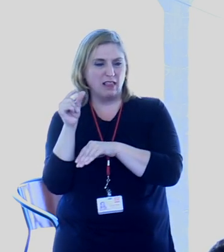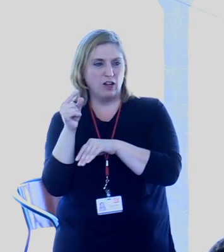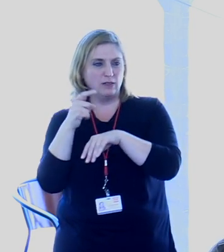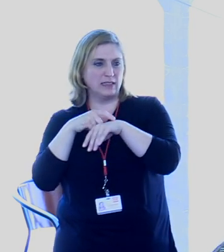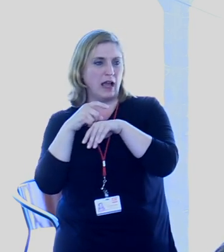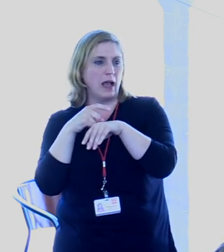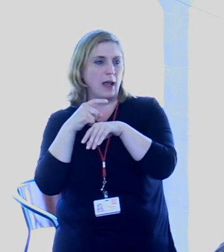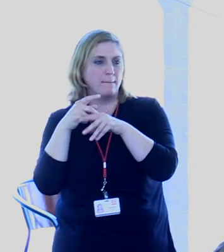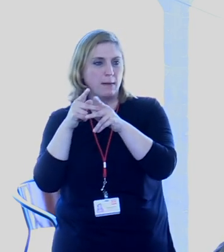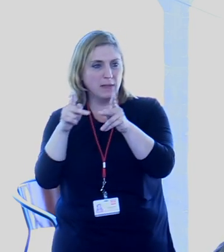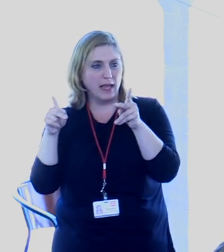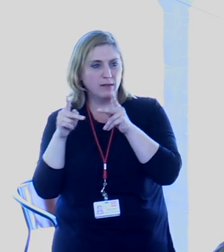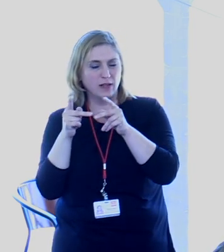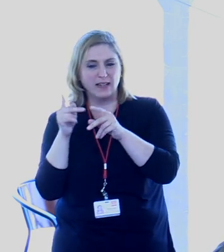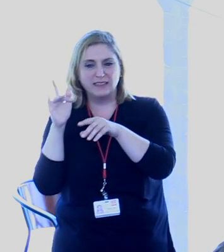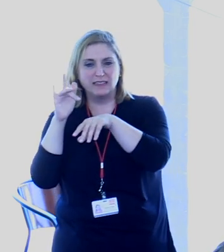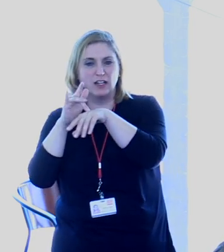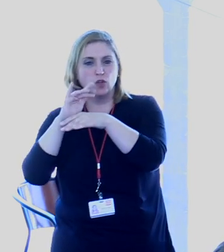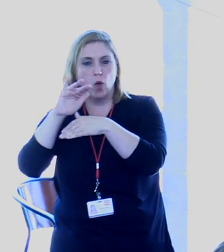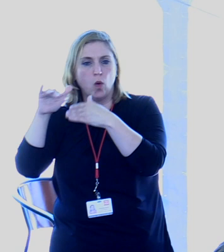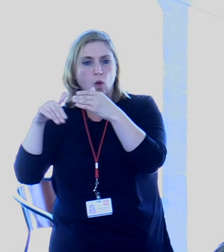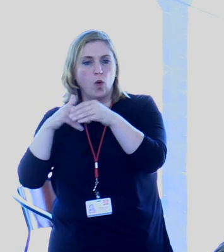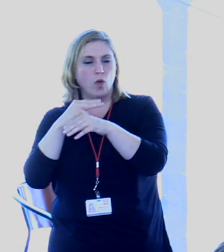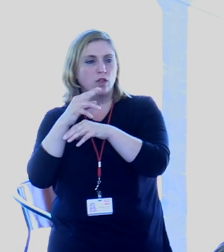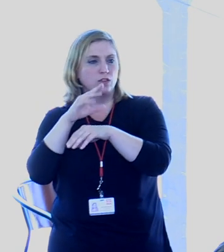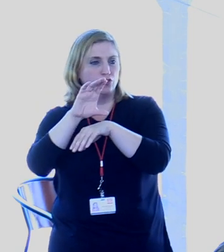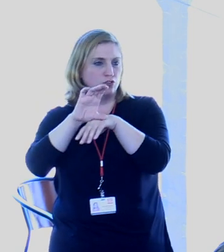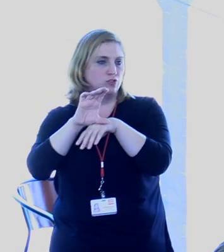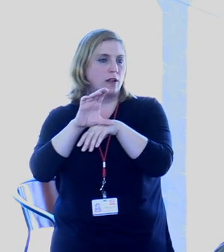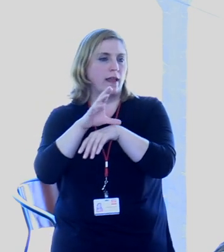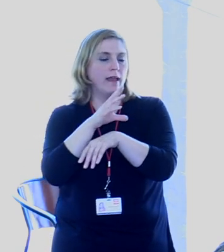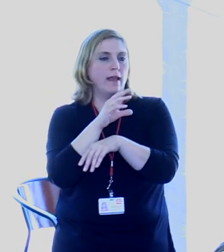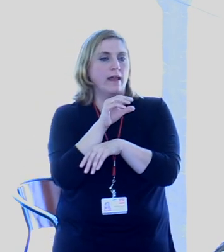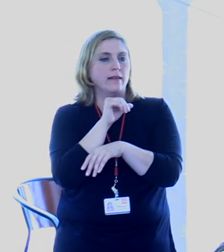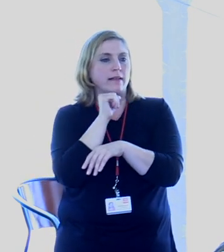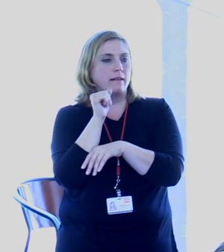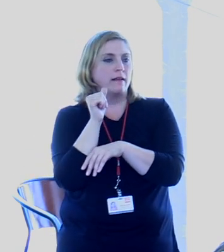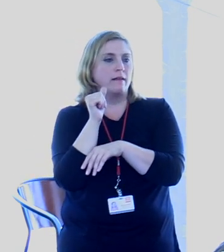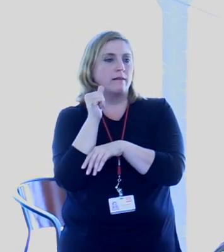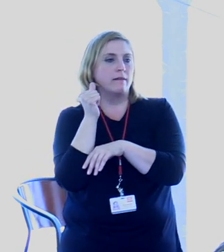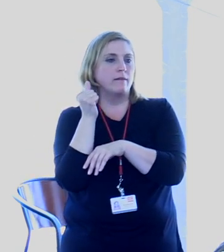and place, but can reach out and touch the whole universal church. And